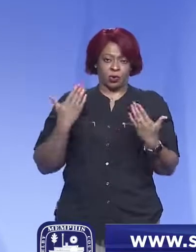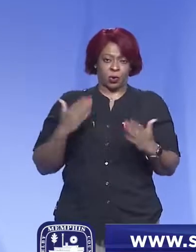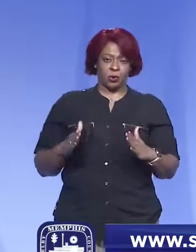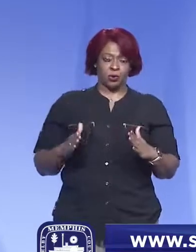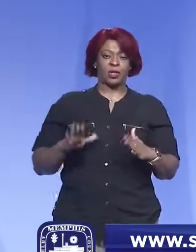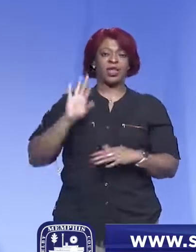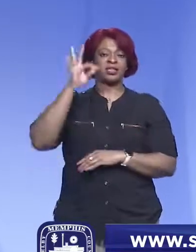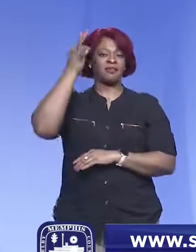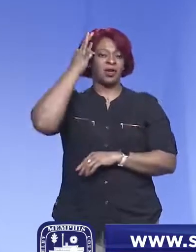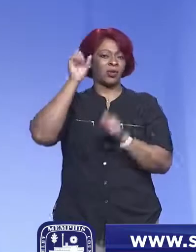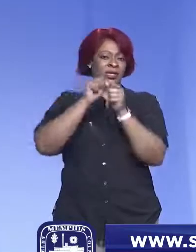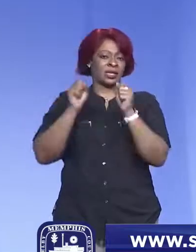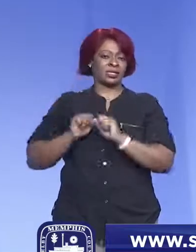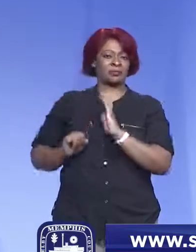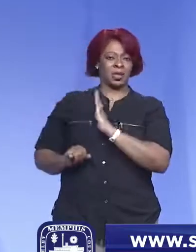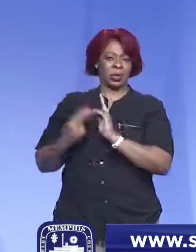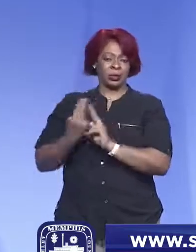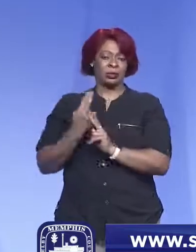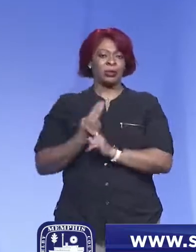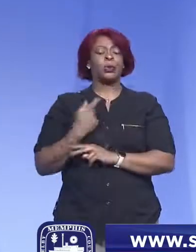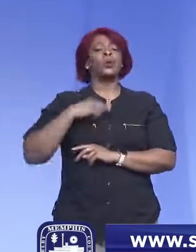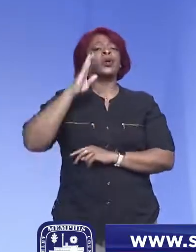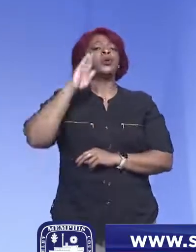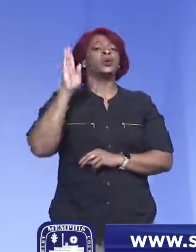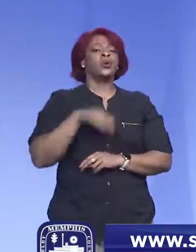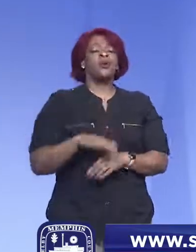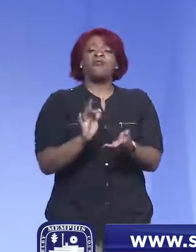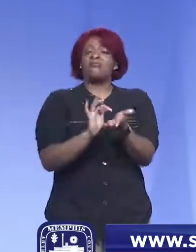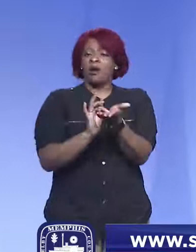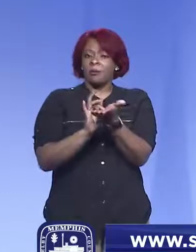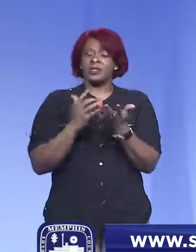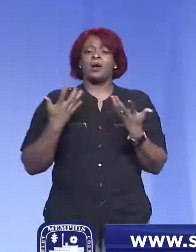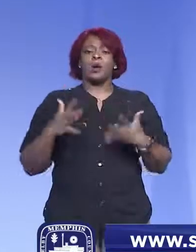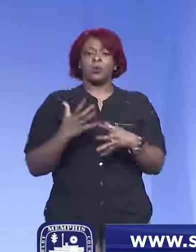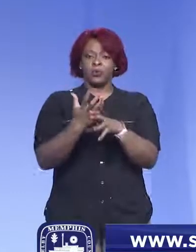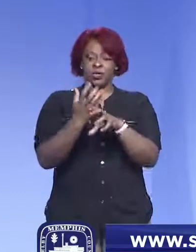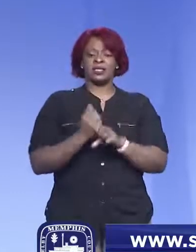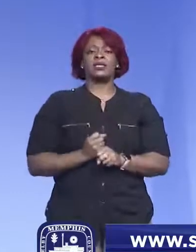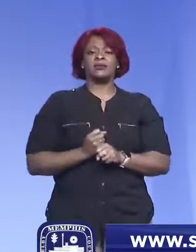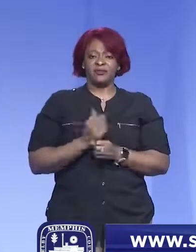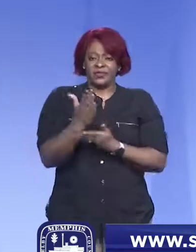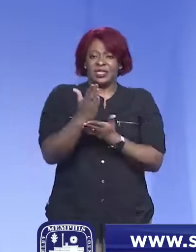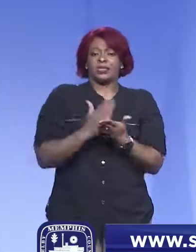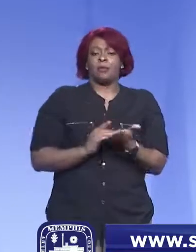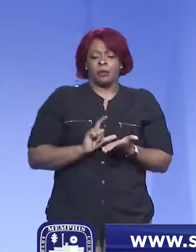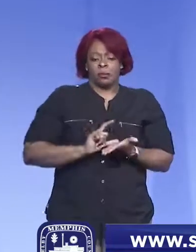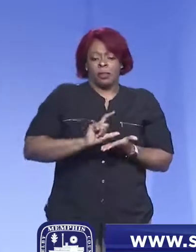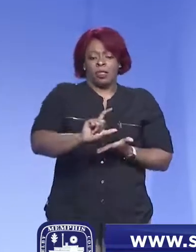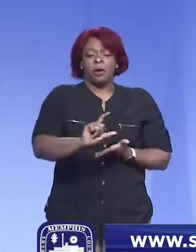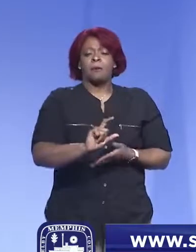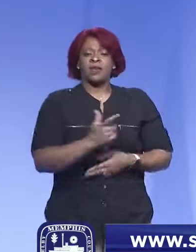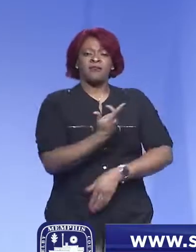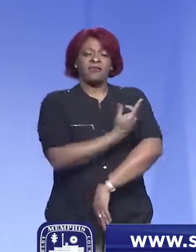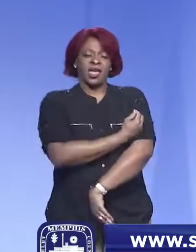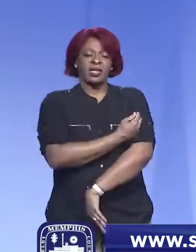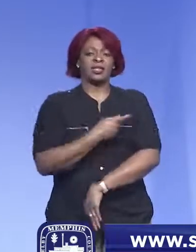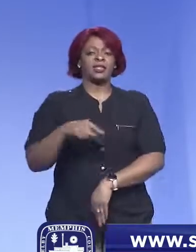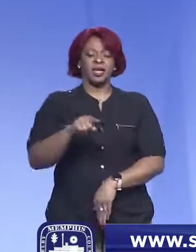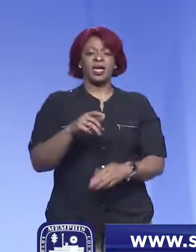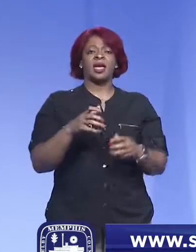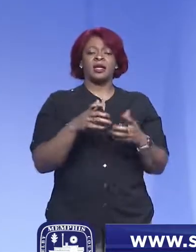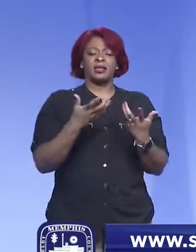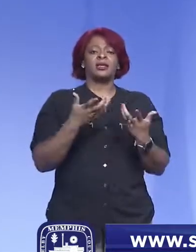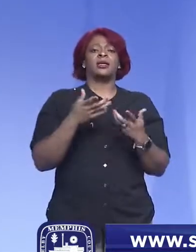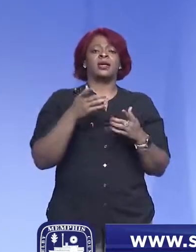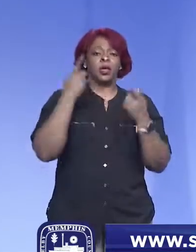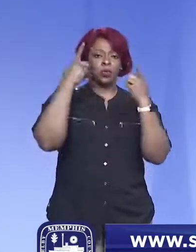a federal system. And then we do know that pharmacies have received some allotment of vaccine, and they have agreements with